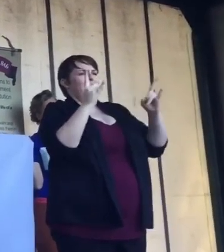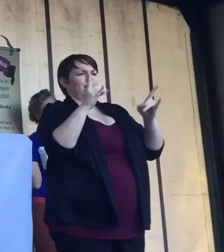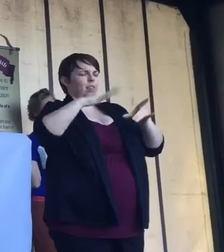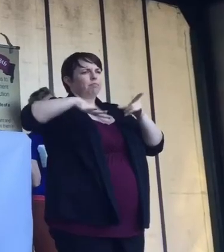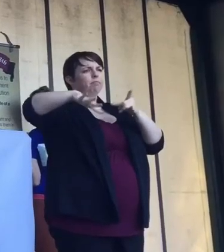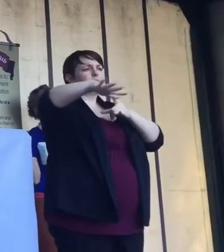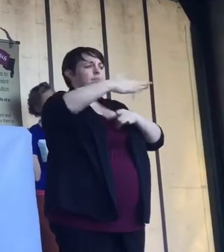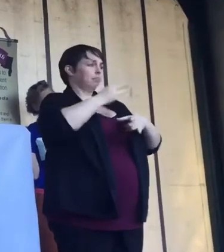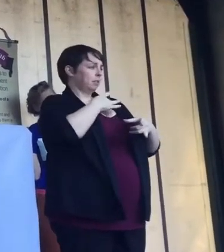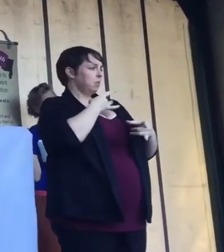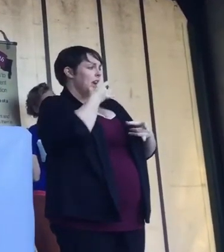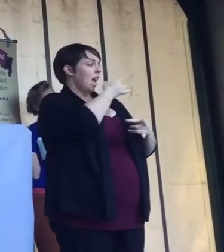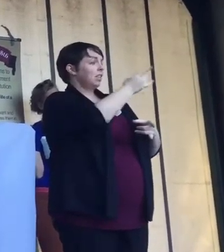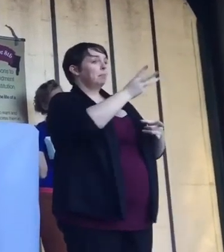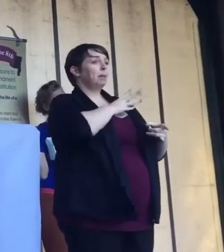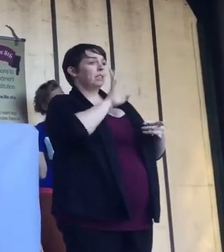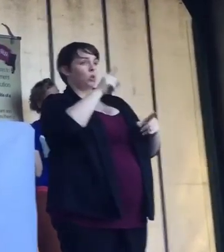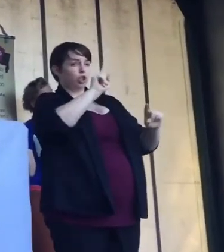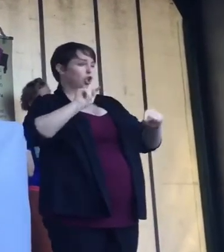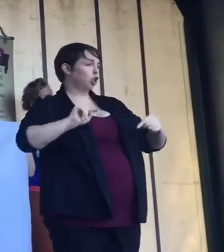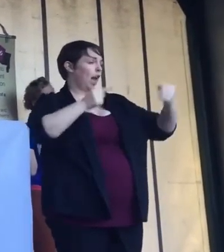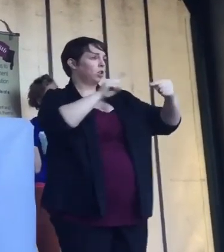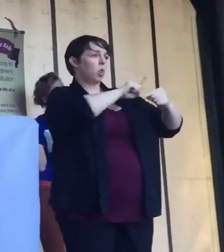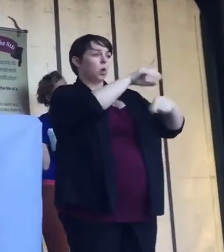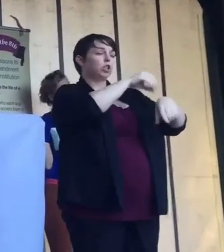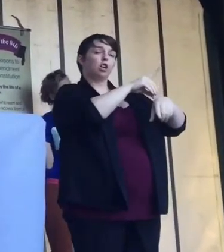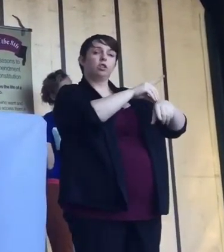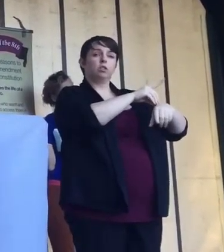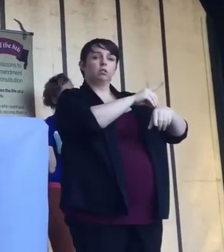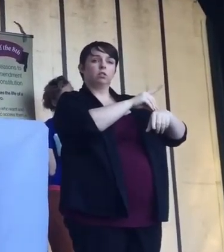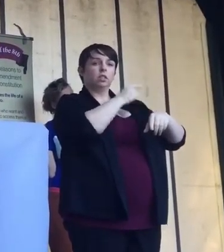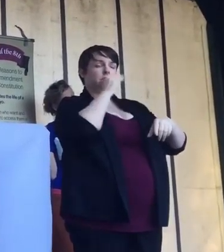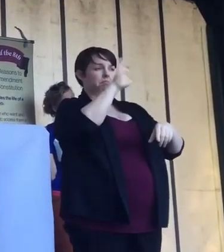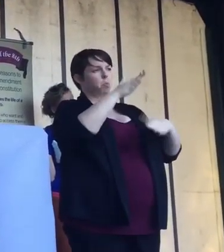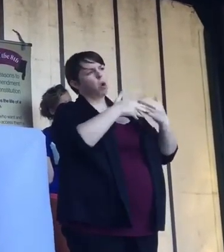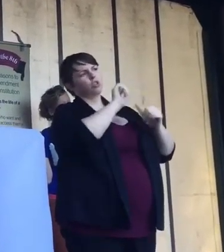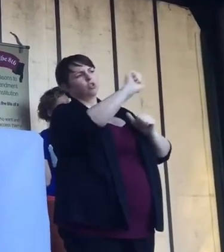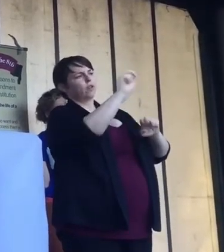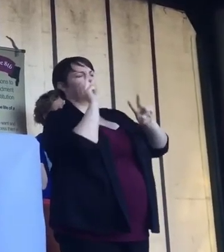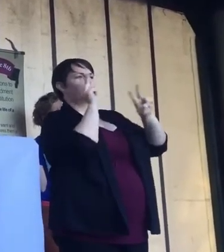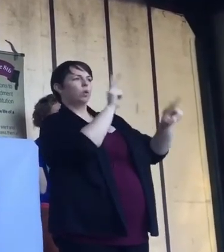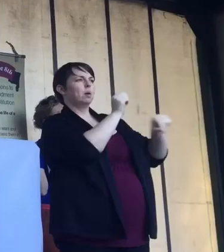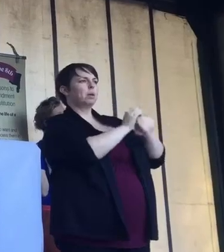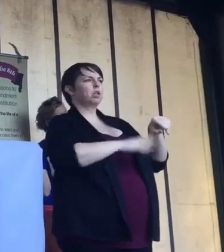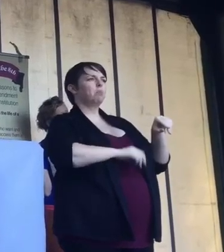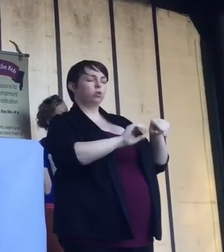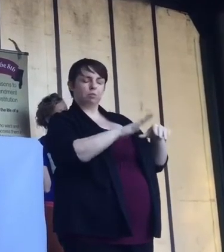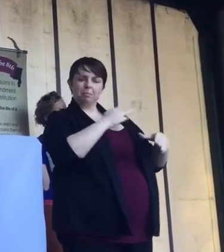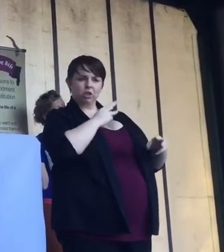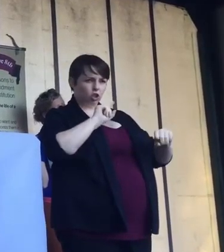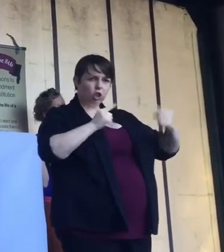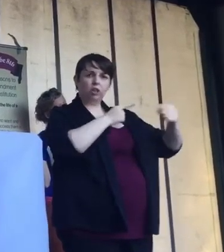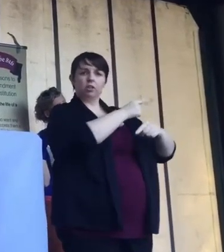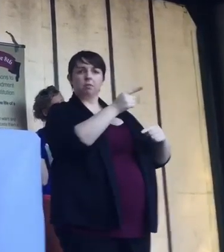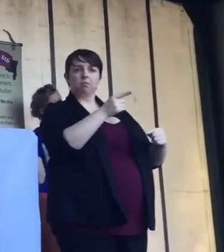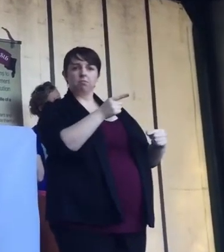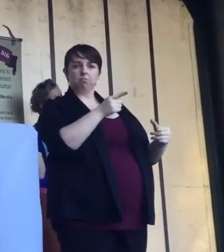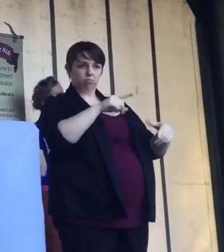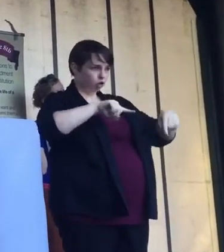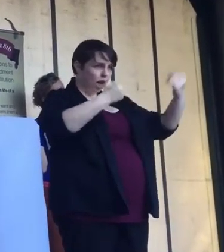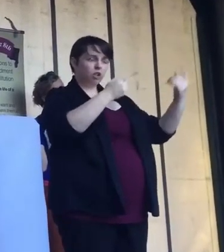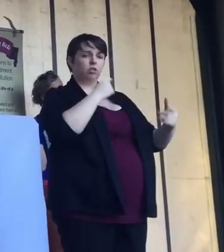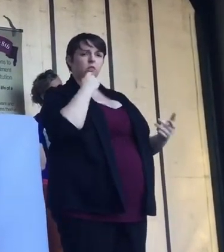we're asking you to challenge those doctors, to tell you what is their position on this issue. Call them out on it.